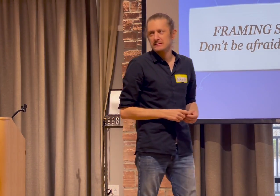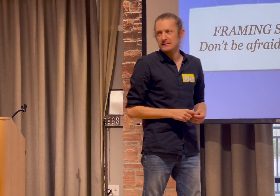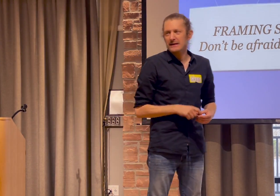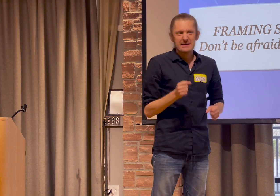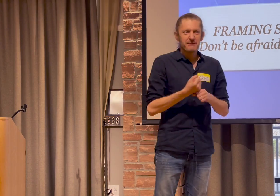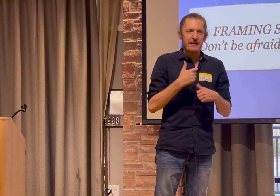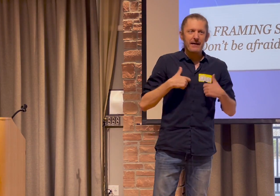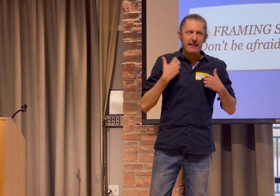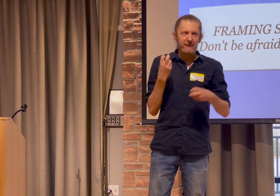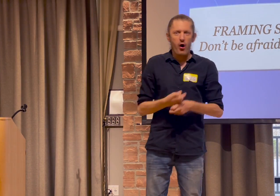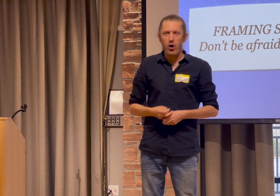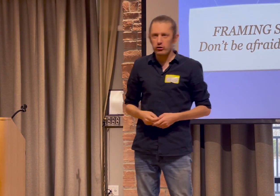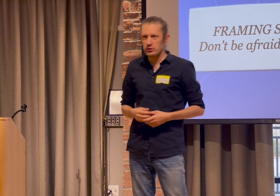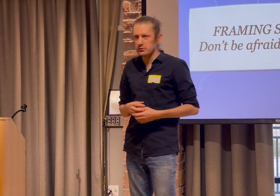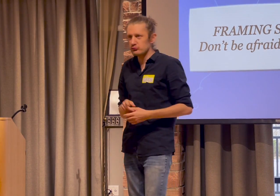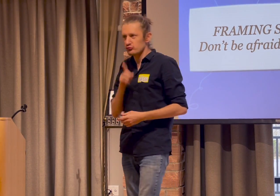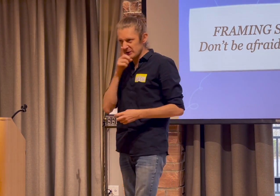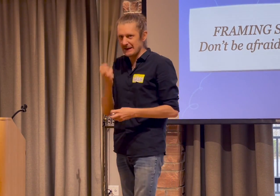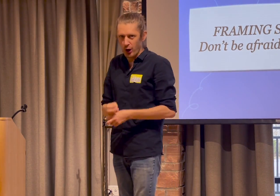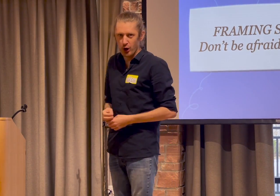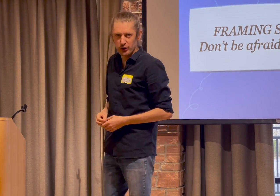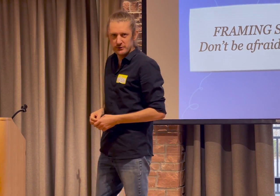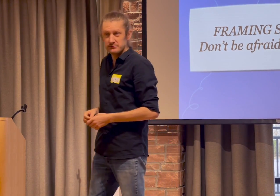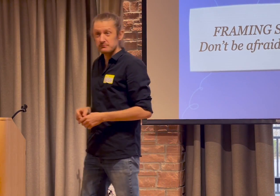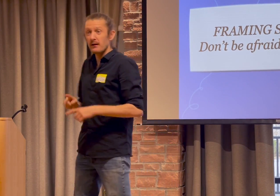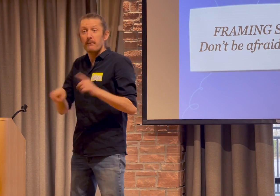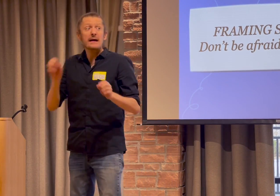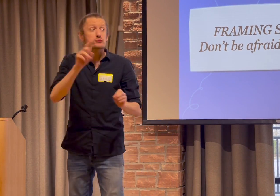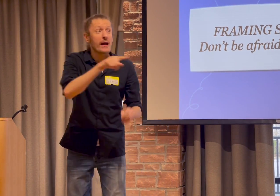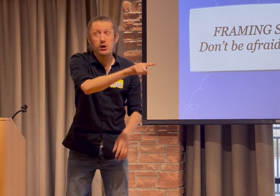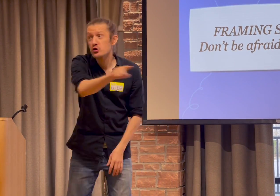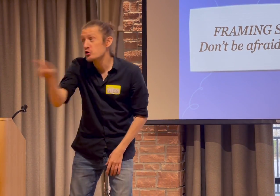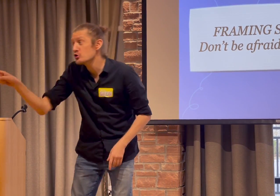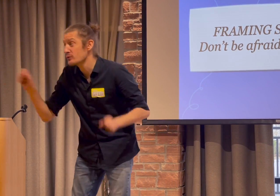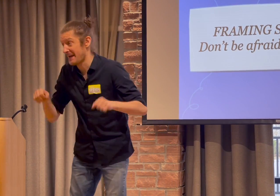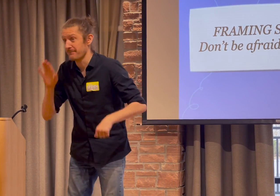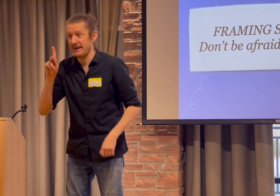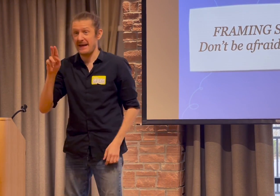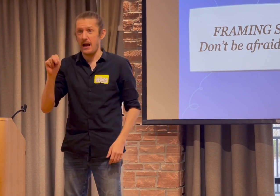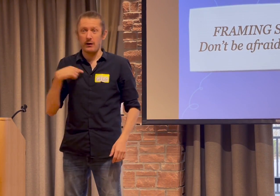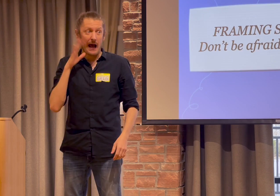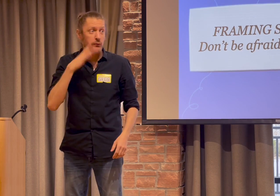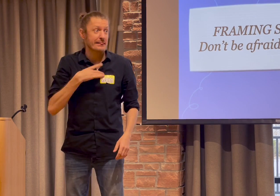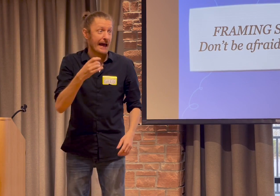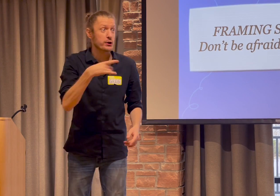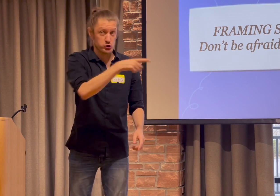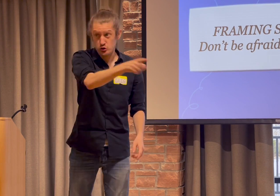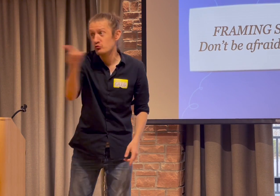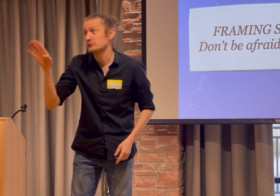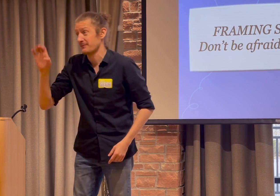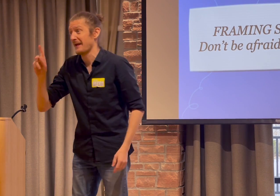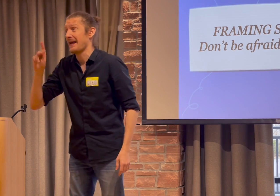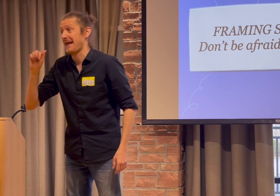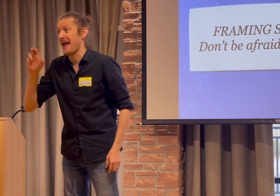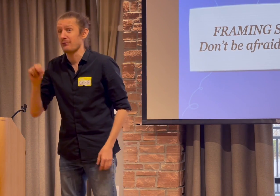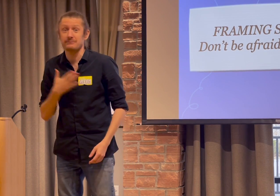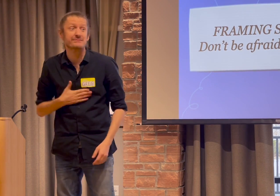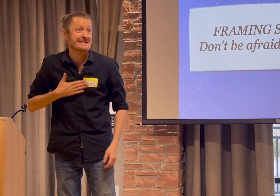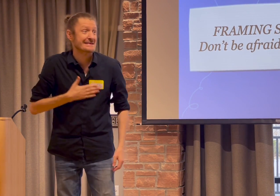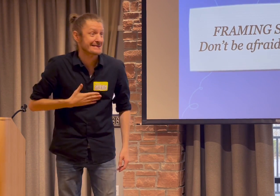You know Karens, right? I hate Karens, personally. They make my life harder. Much harder. But you can be a